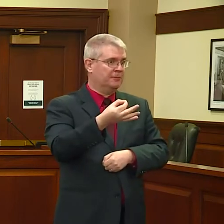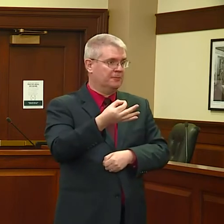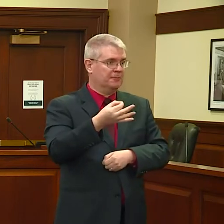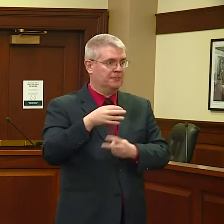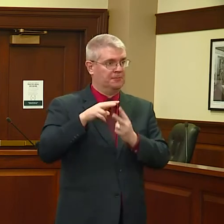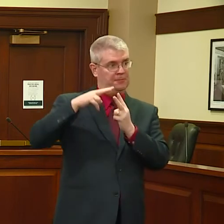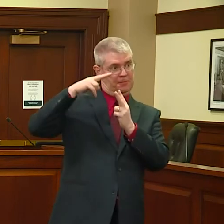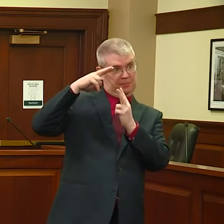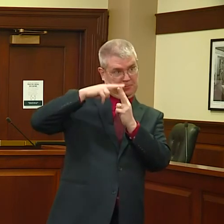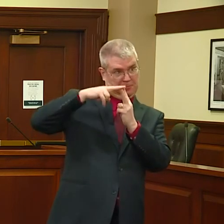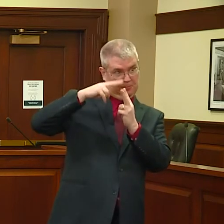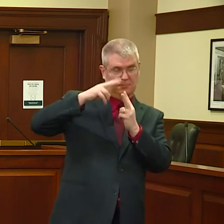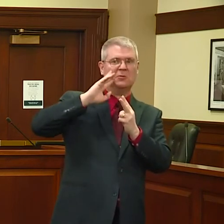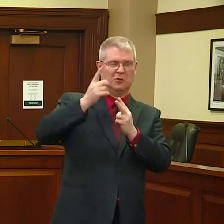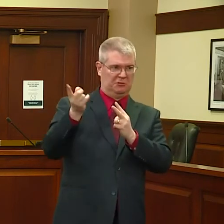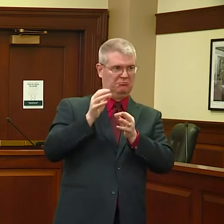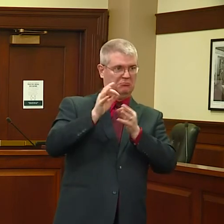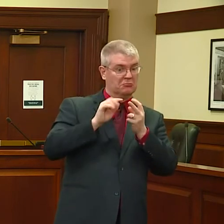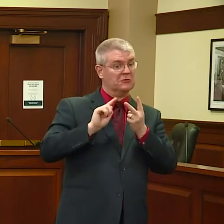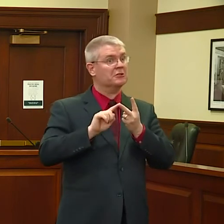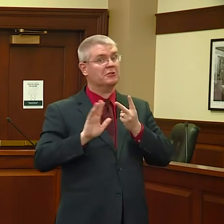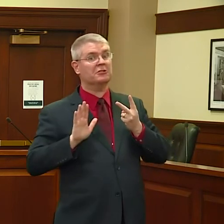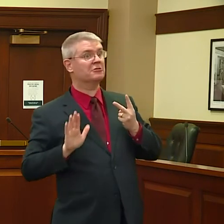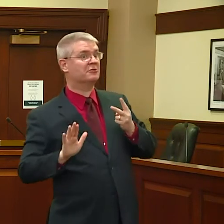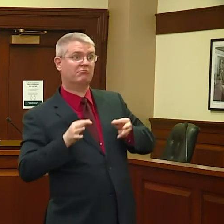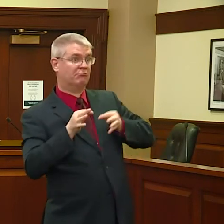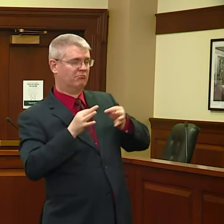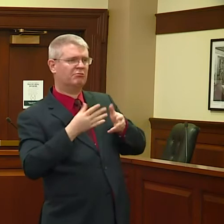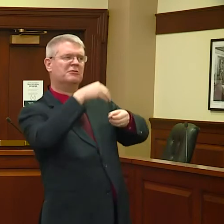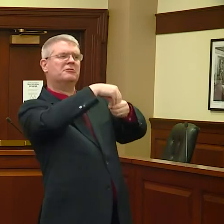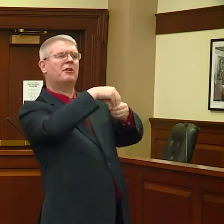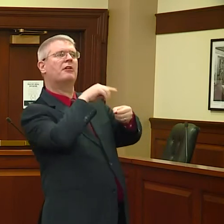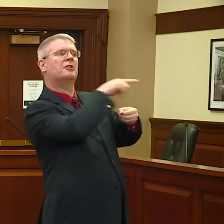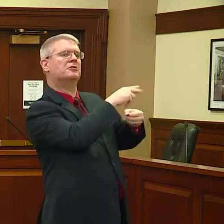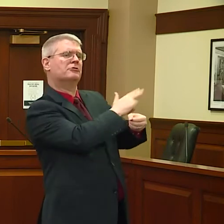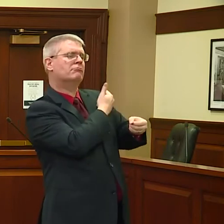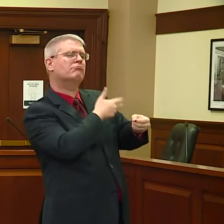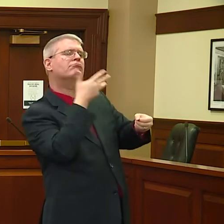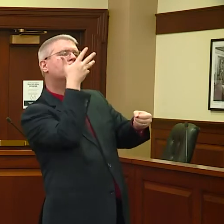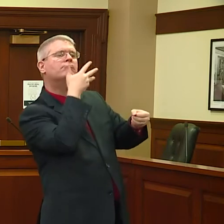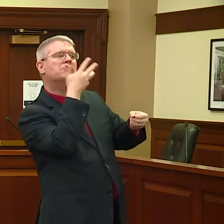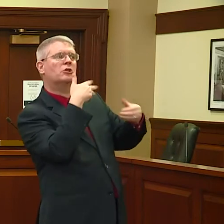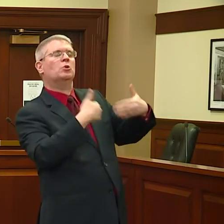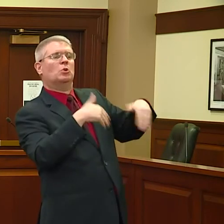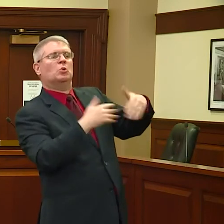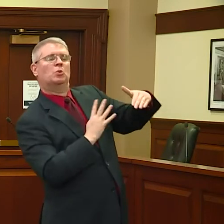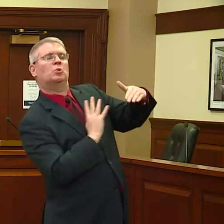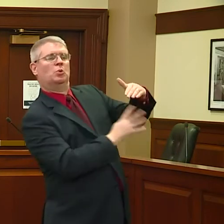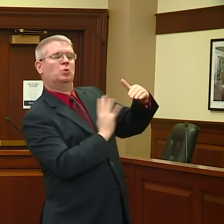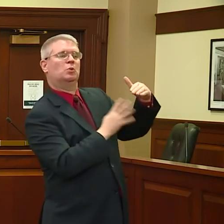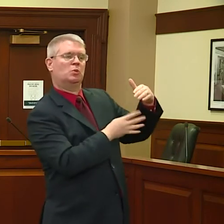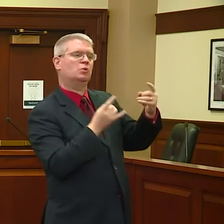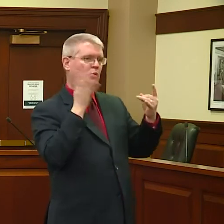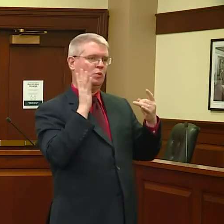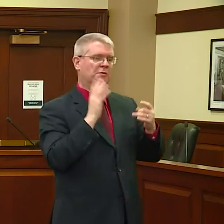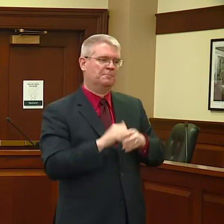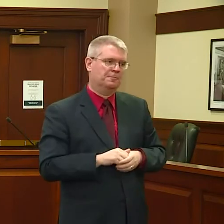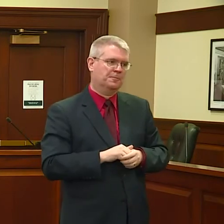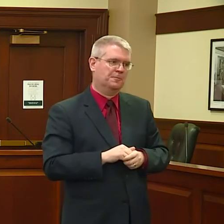economy. There is a direct correlation between our personal actions and the capacity of our